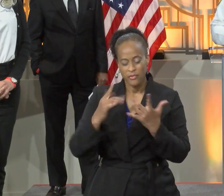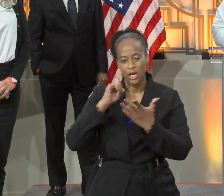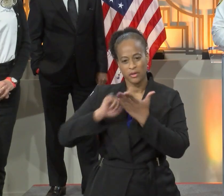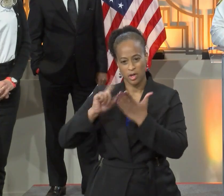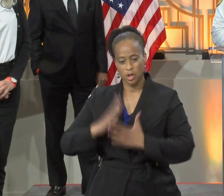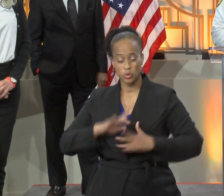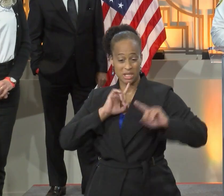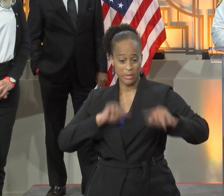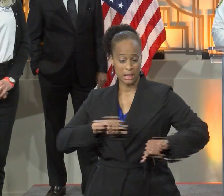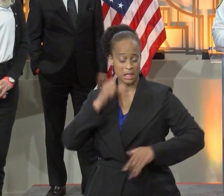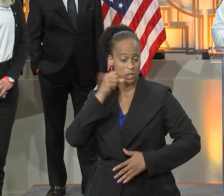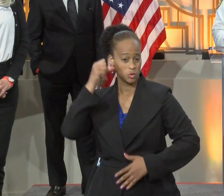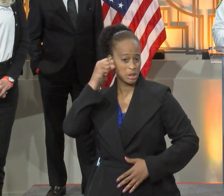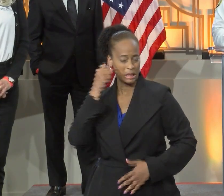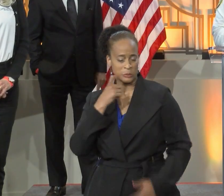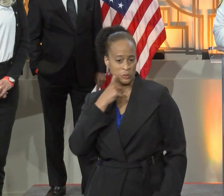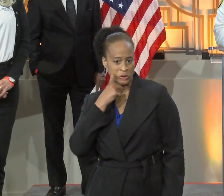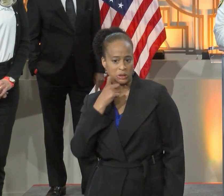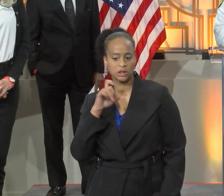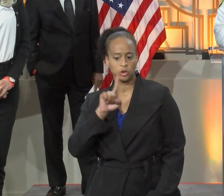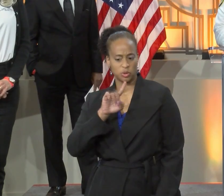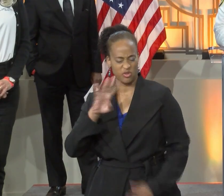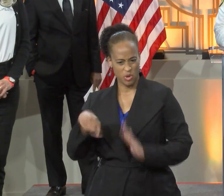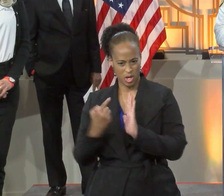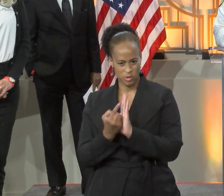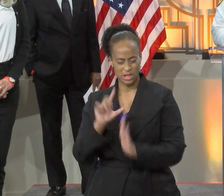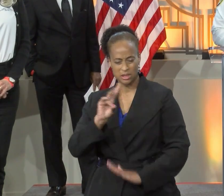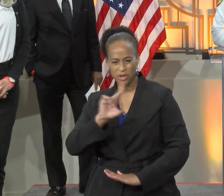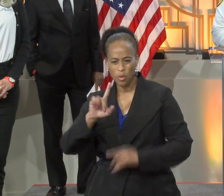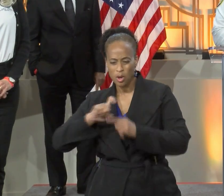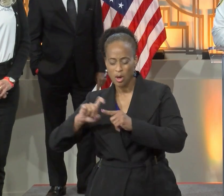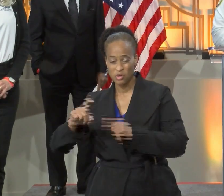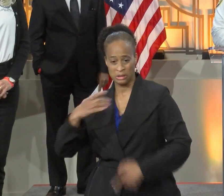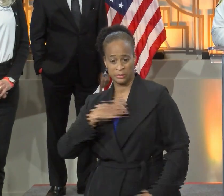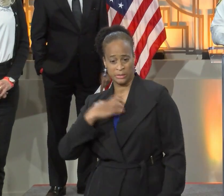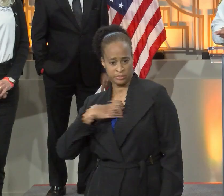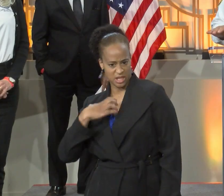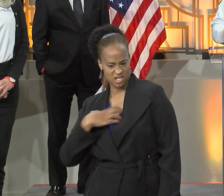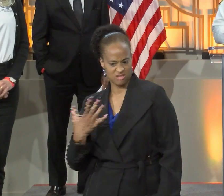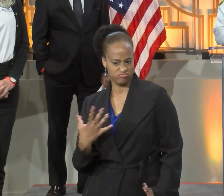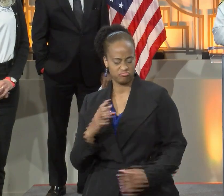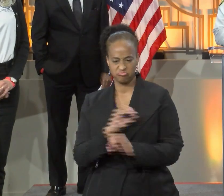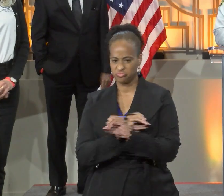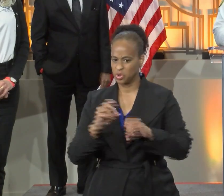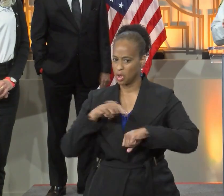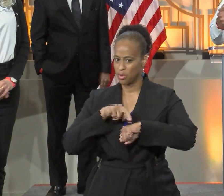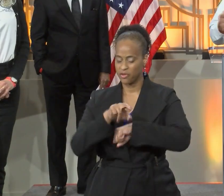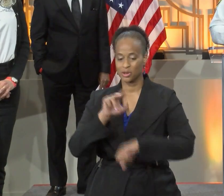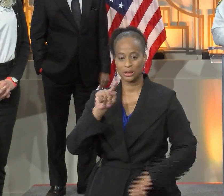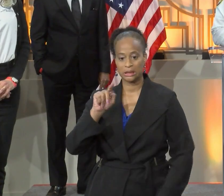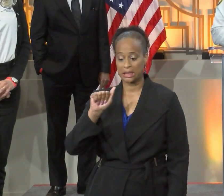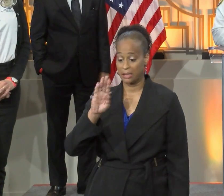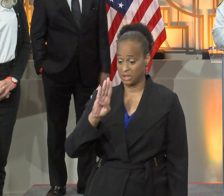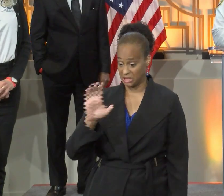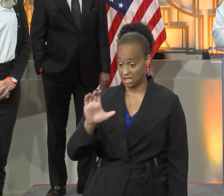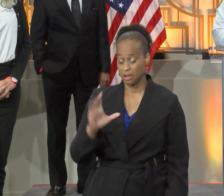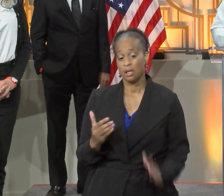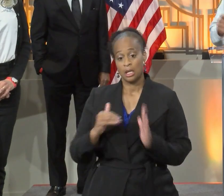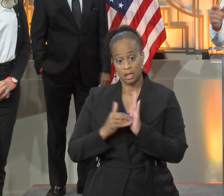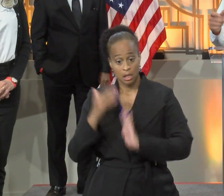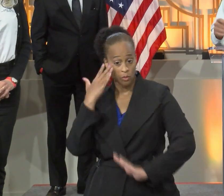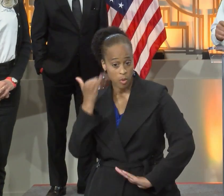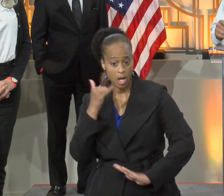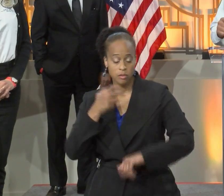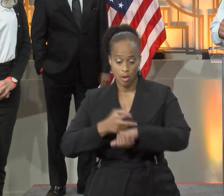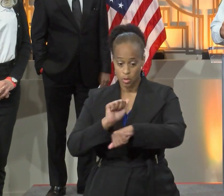responding. Yesterday, in the last 24 hours, we had 71 calls for complaints, no referrals to TABC. Again, that's to the hard work